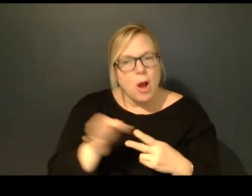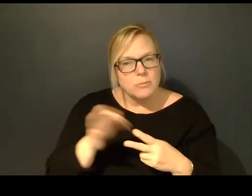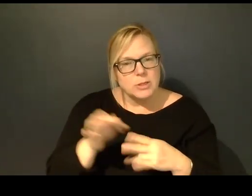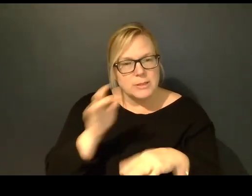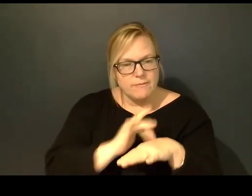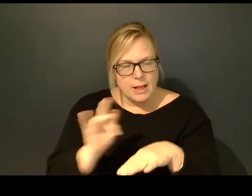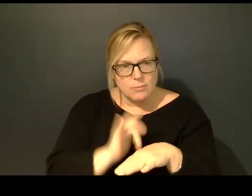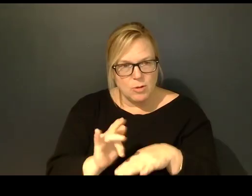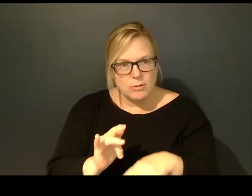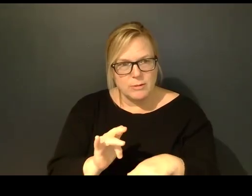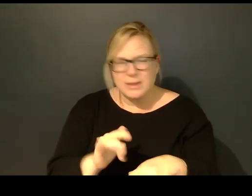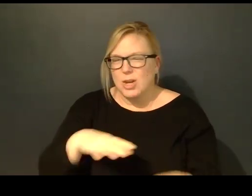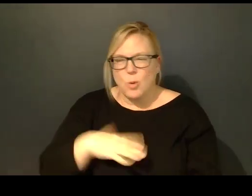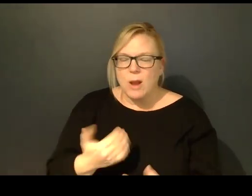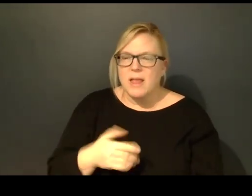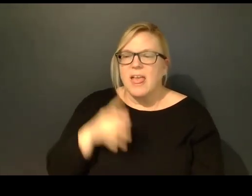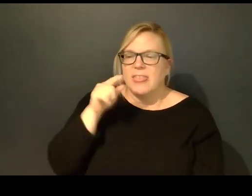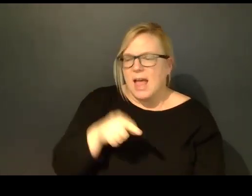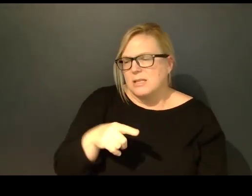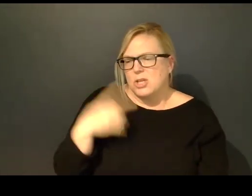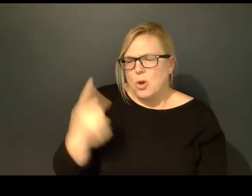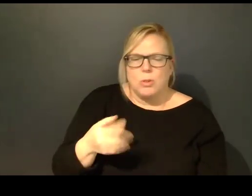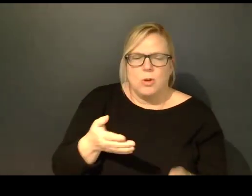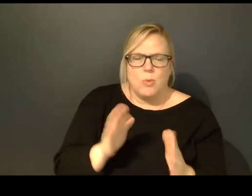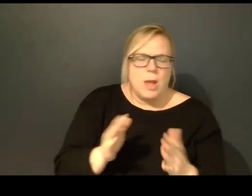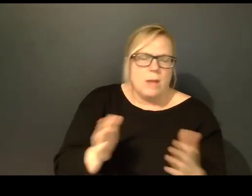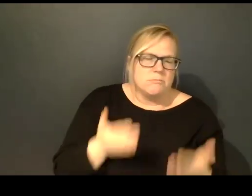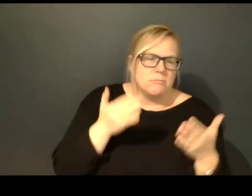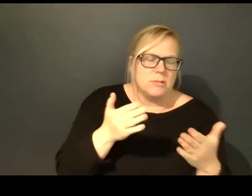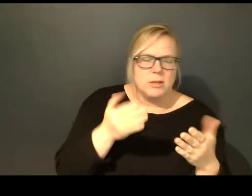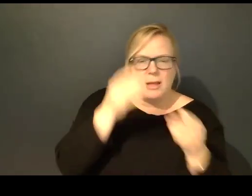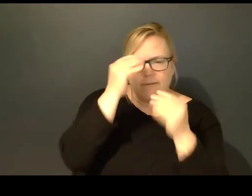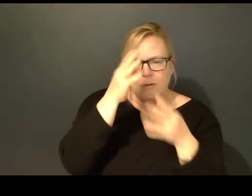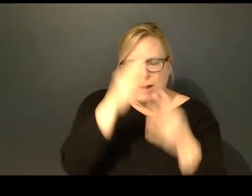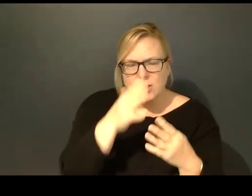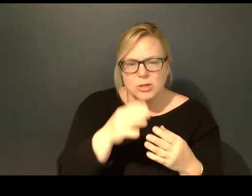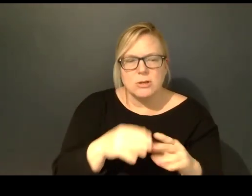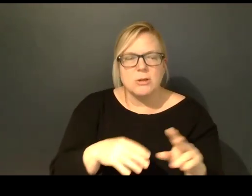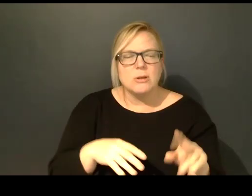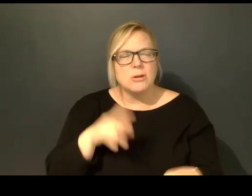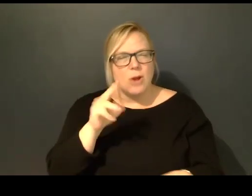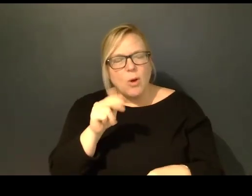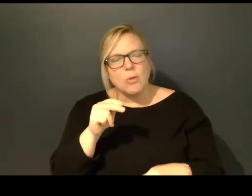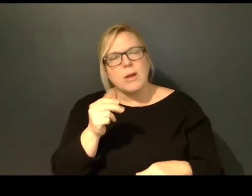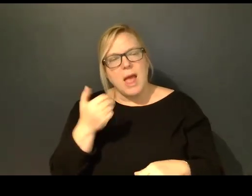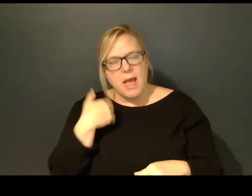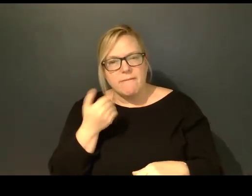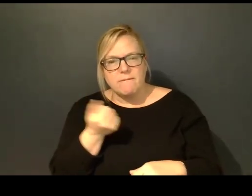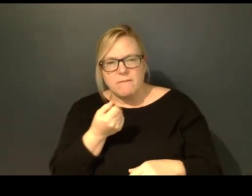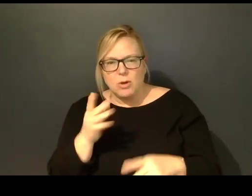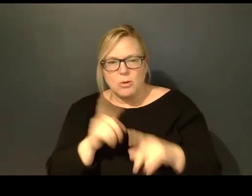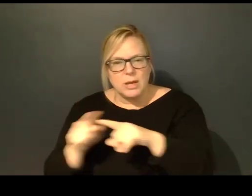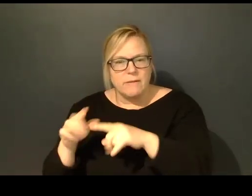is the only way to submit information or this is the only way to give you information. Maybe a few different options, including Word or